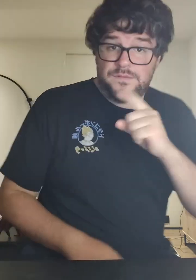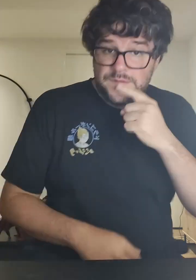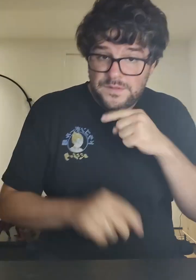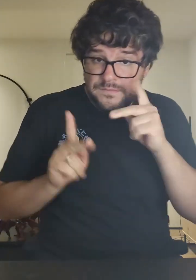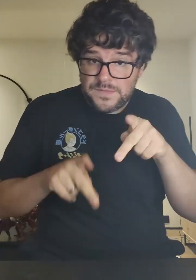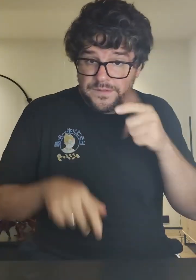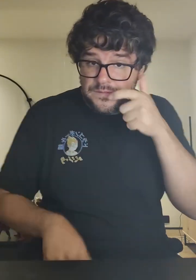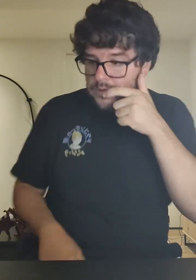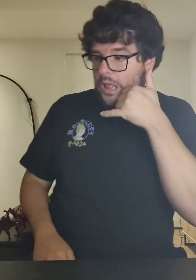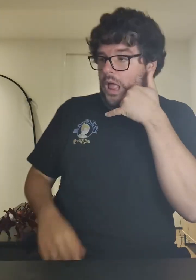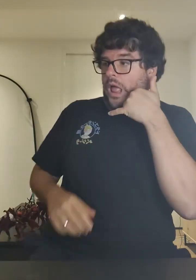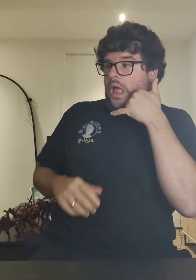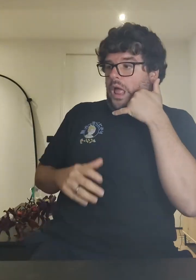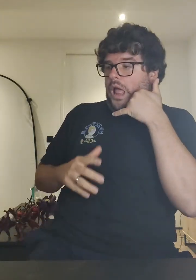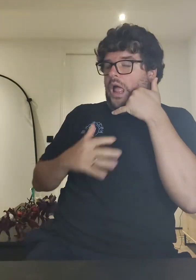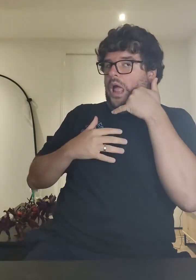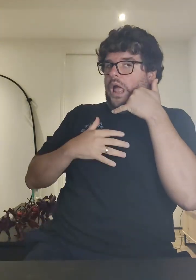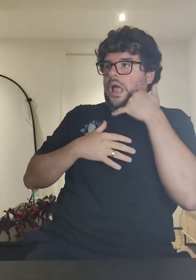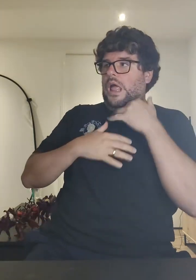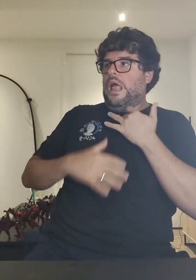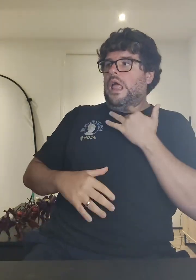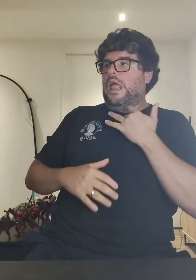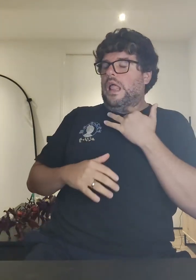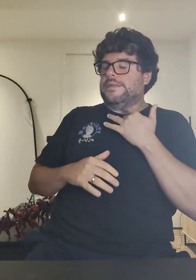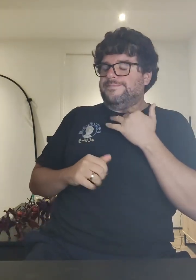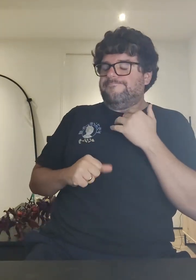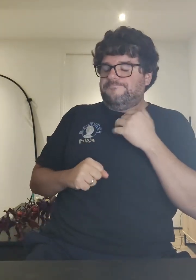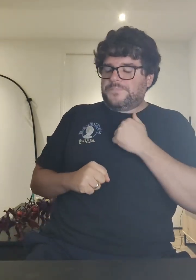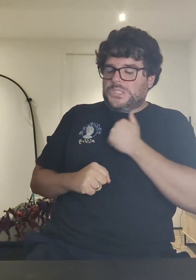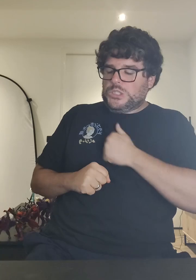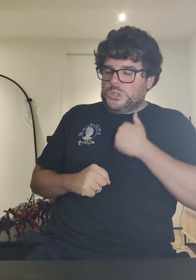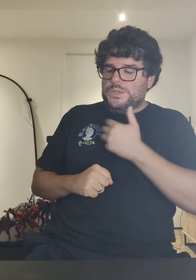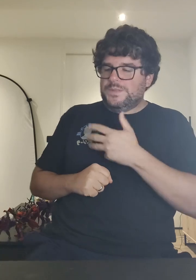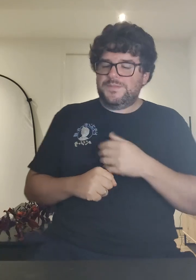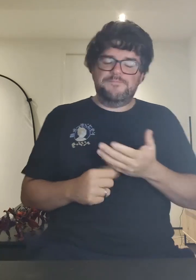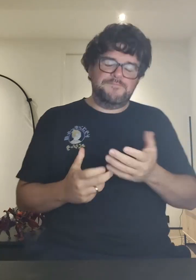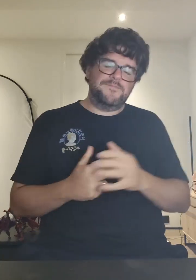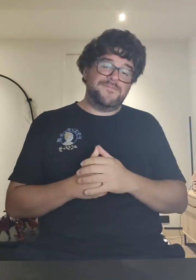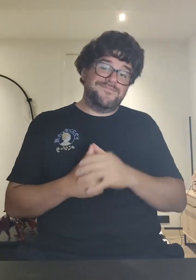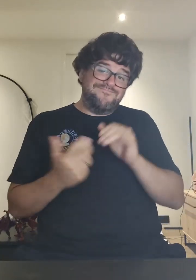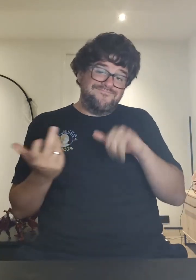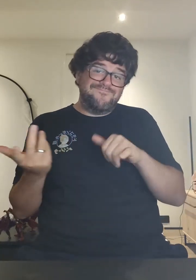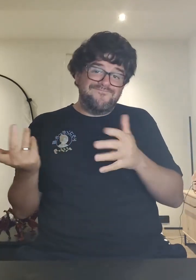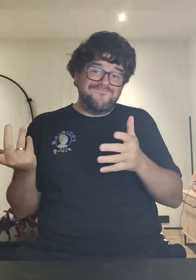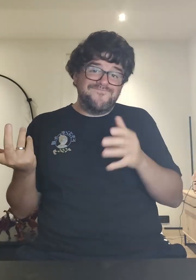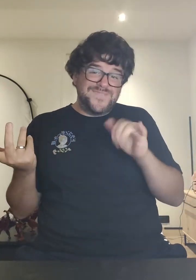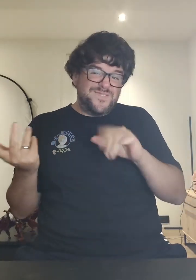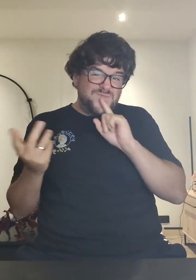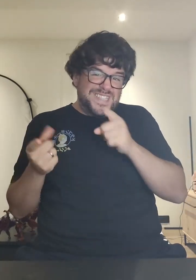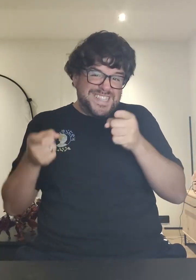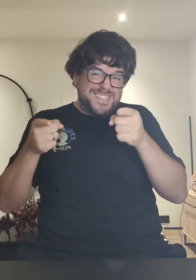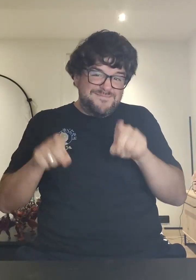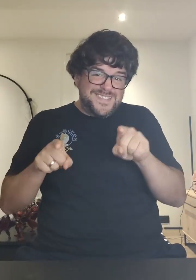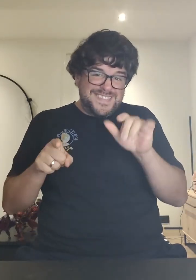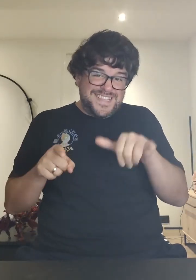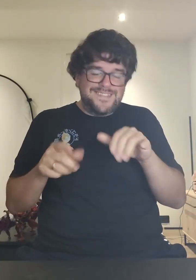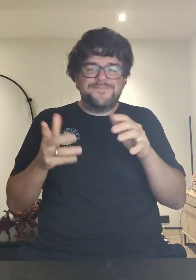"This is mother's name. I'm here." And then the hearing person would realize that they were wrong and say